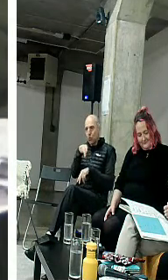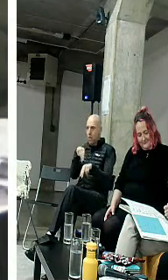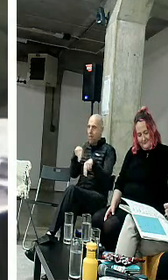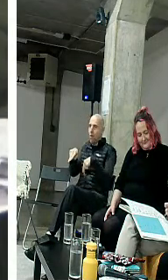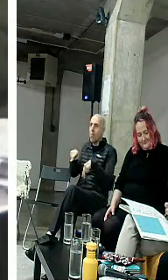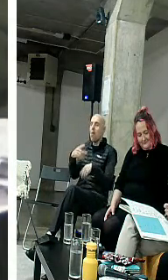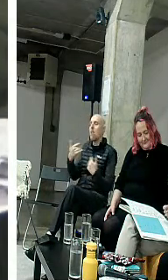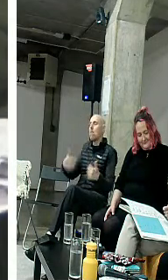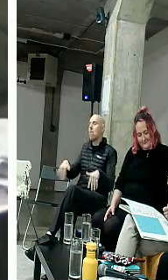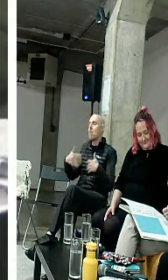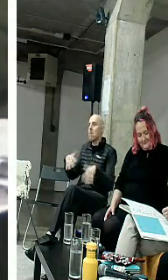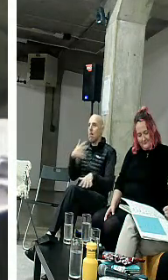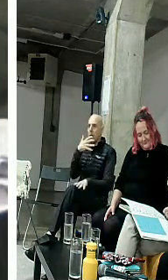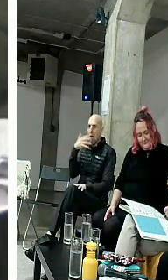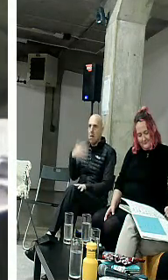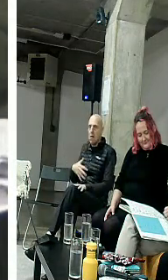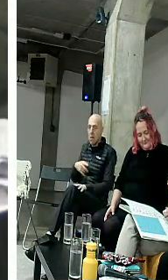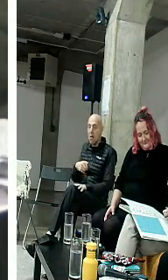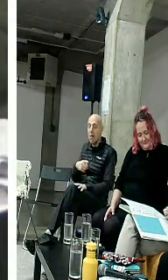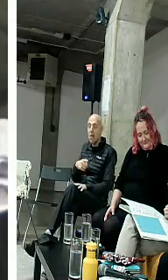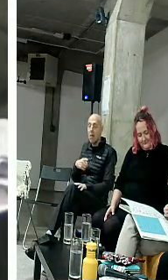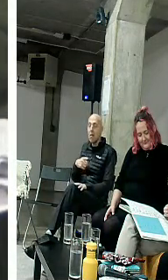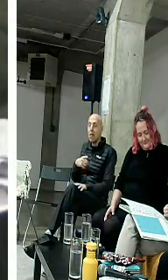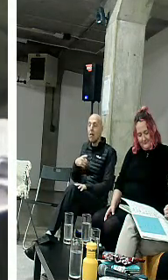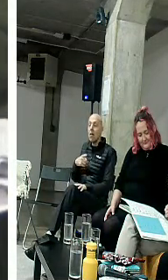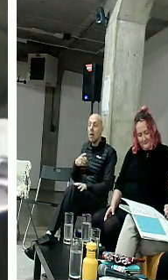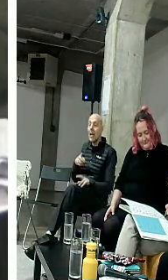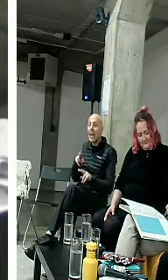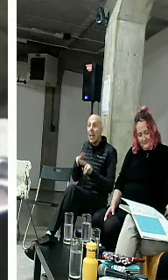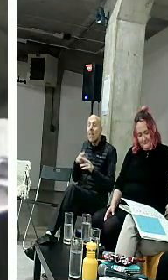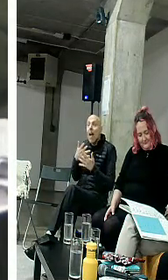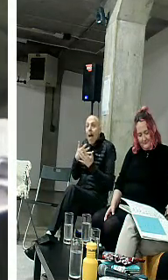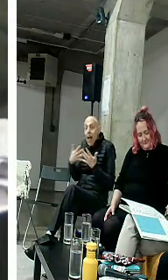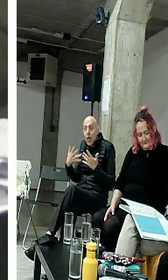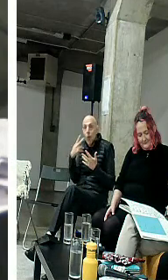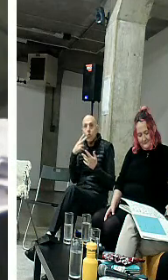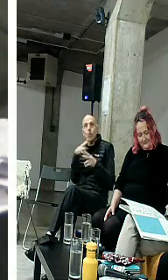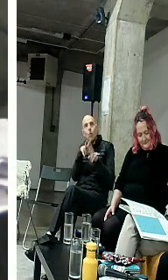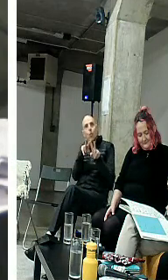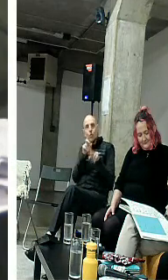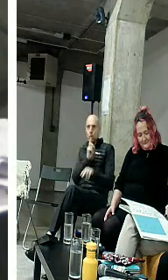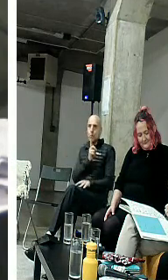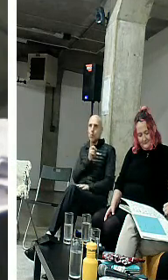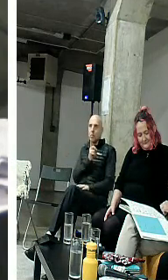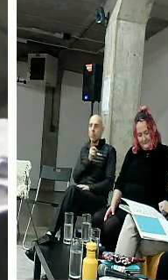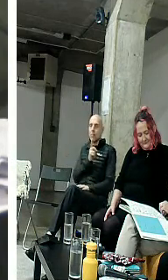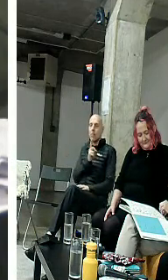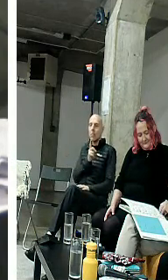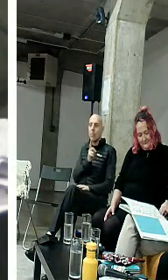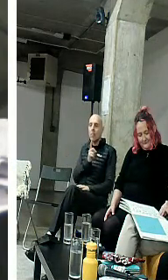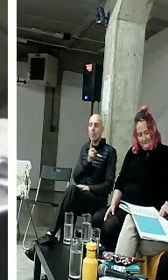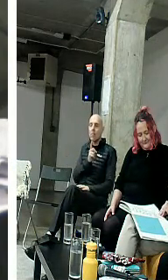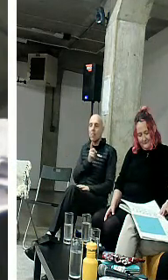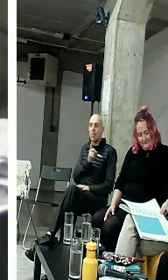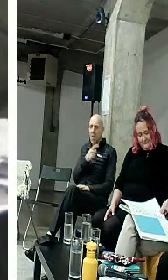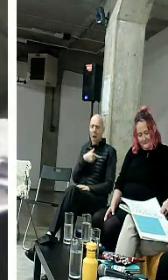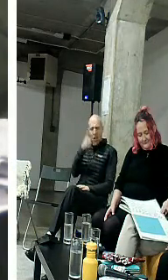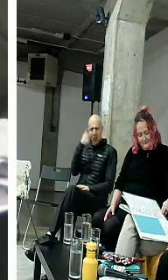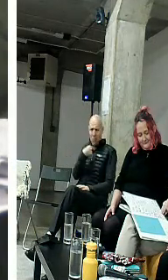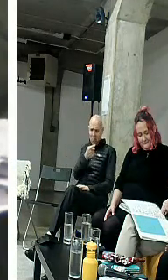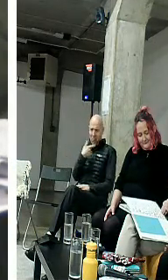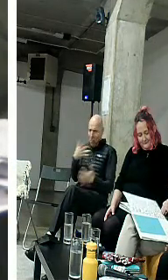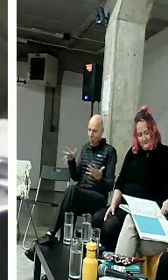were incredible. If there was anyone to look up to, it was you. I know we had our differences